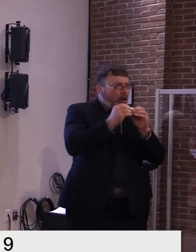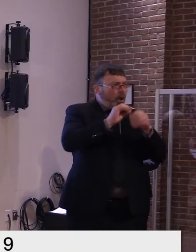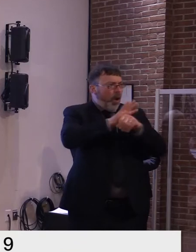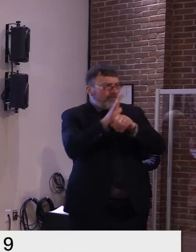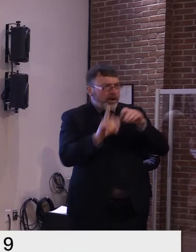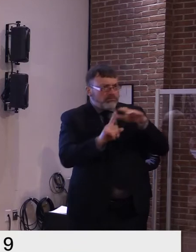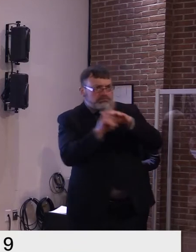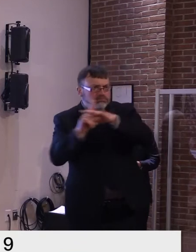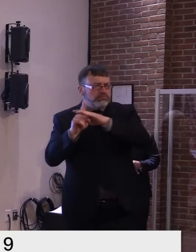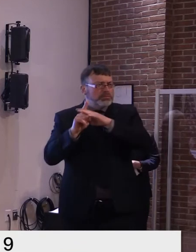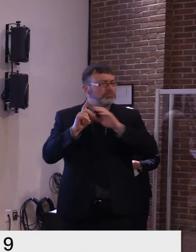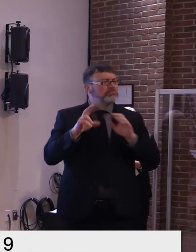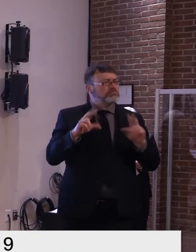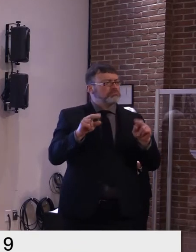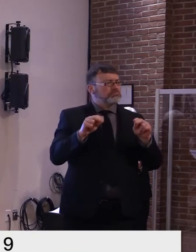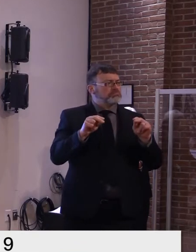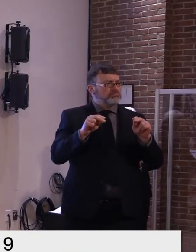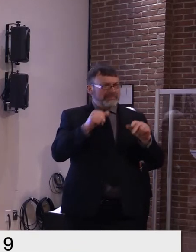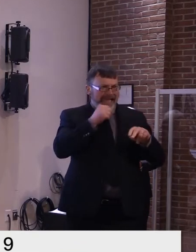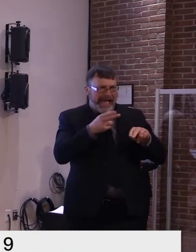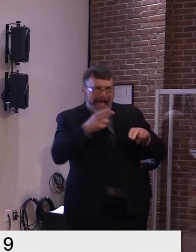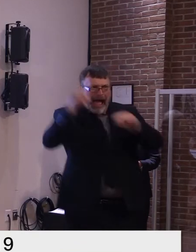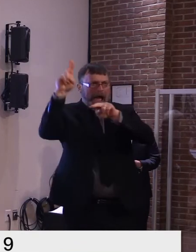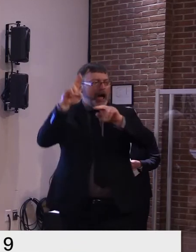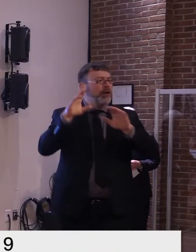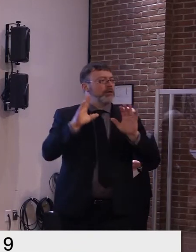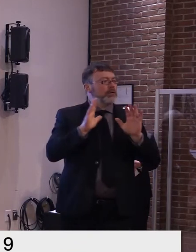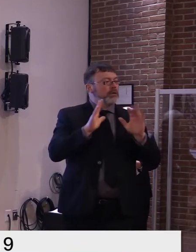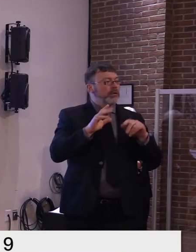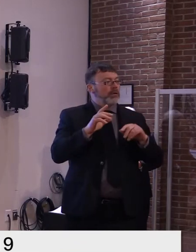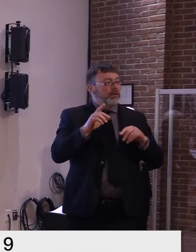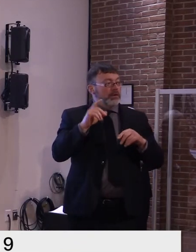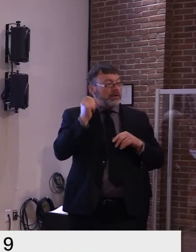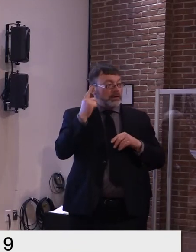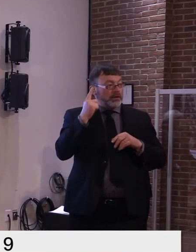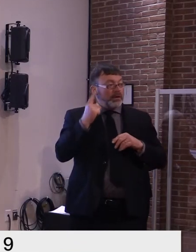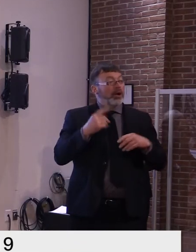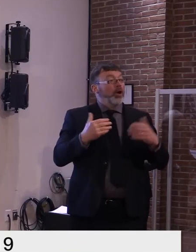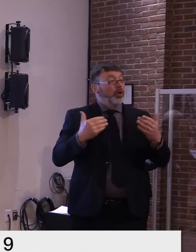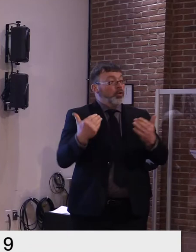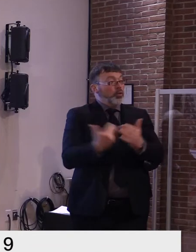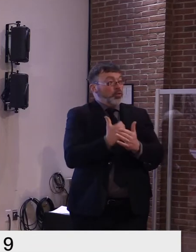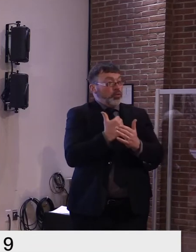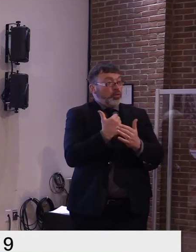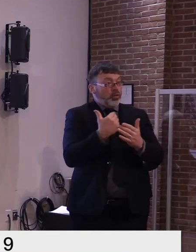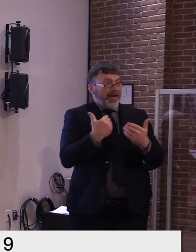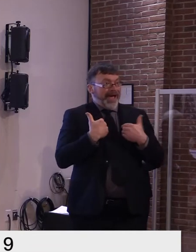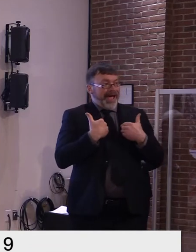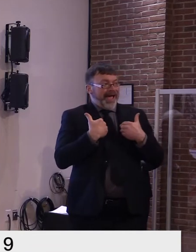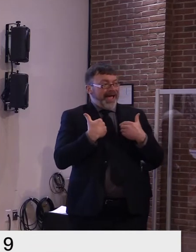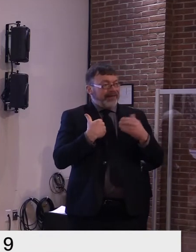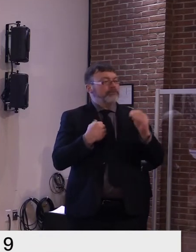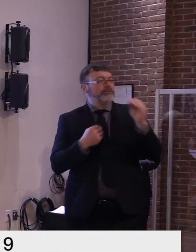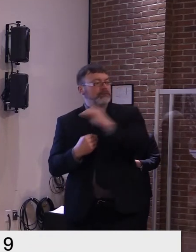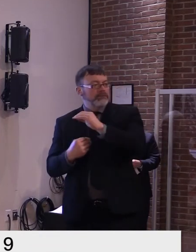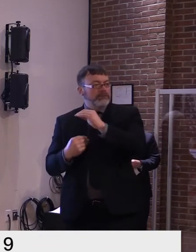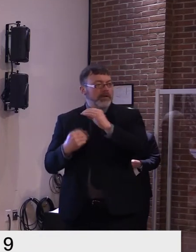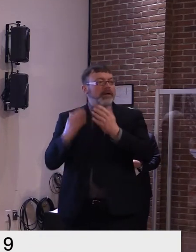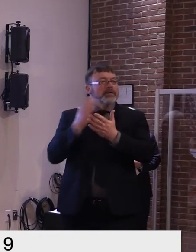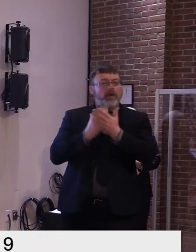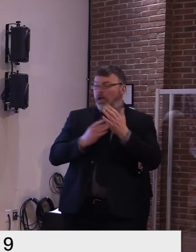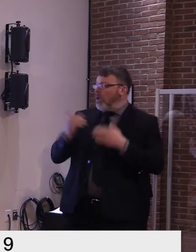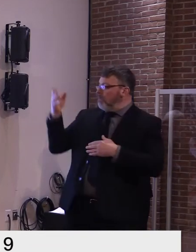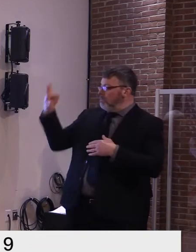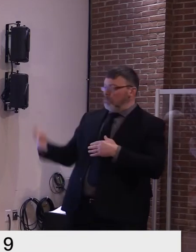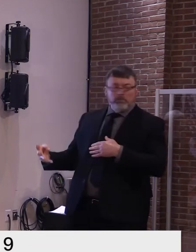at a high rate. So when we talk about our new cases in Vermont, yes, some of them are represented on this slide,